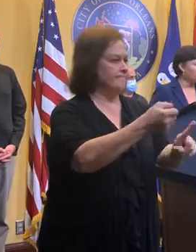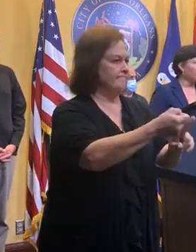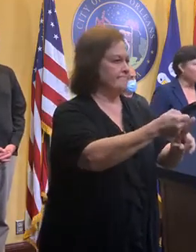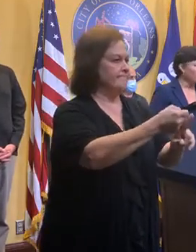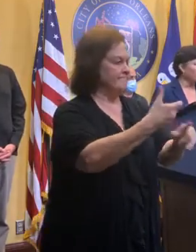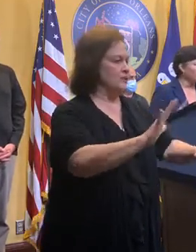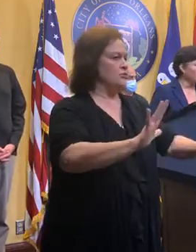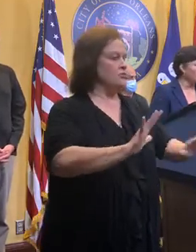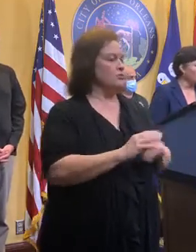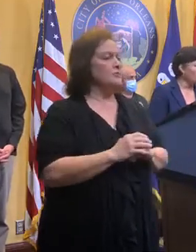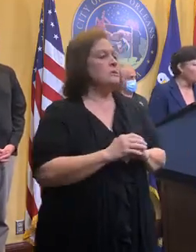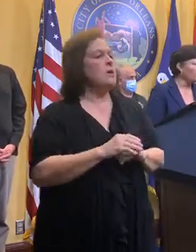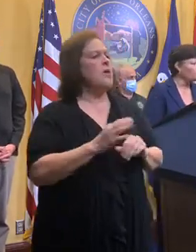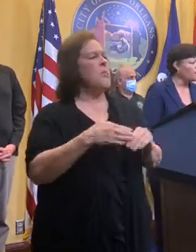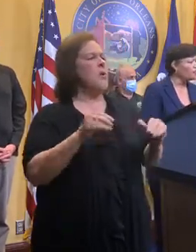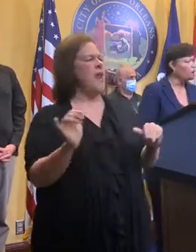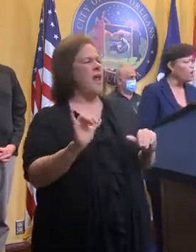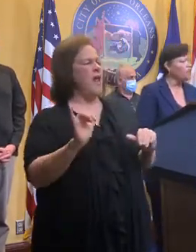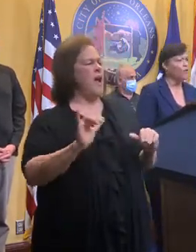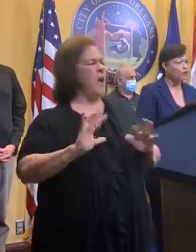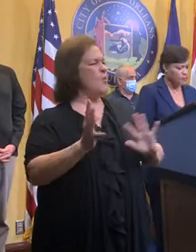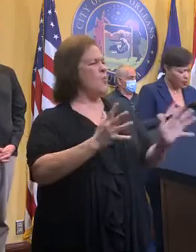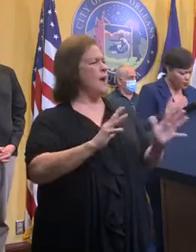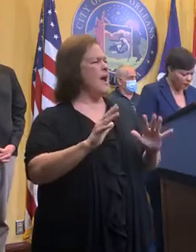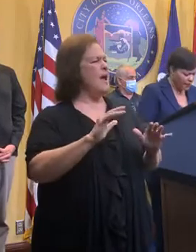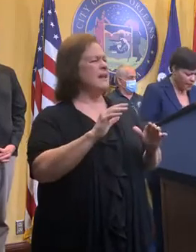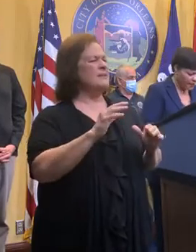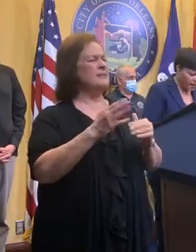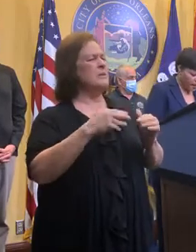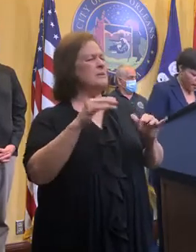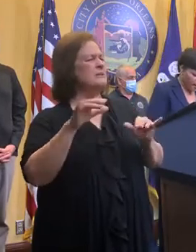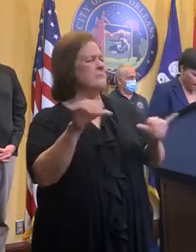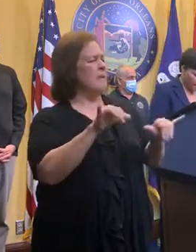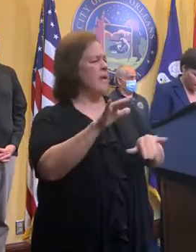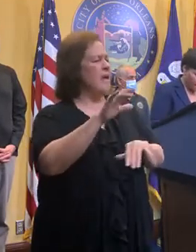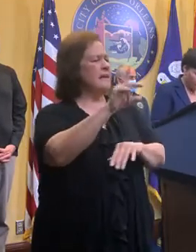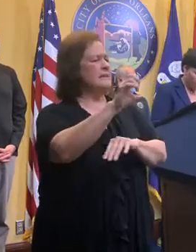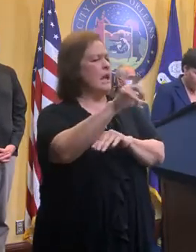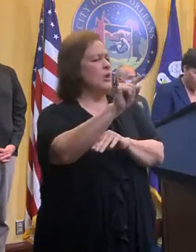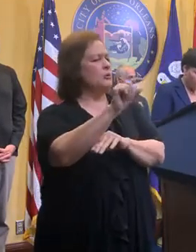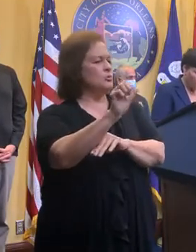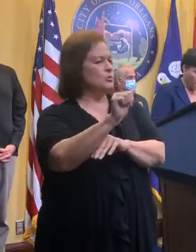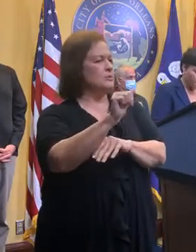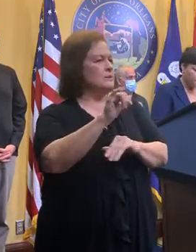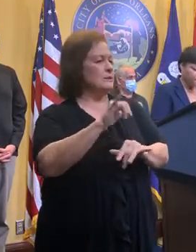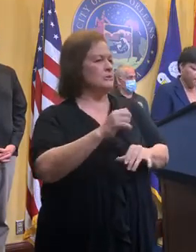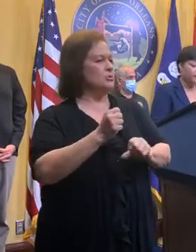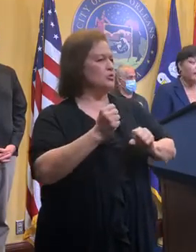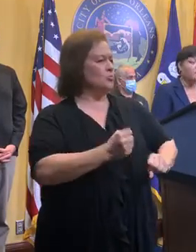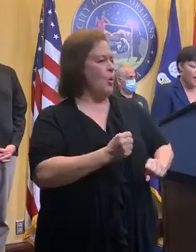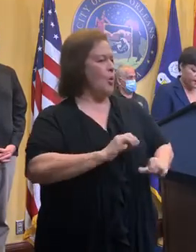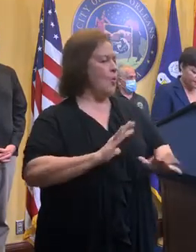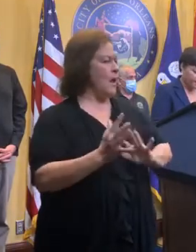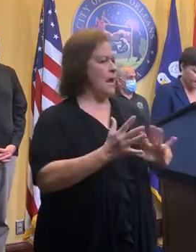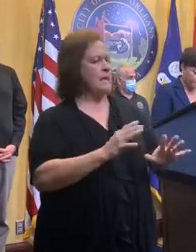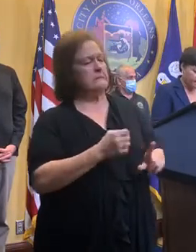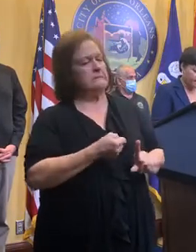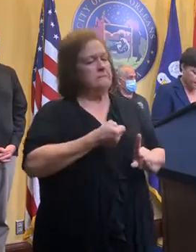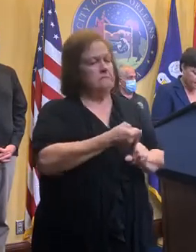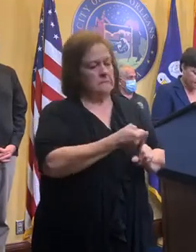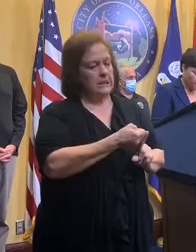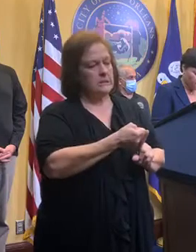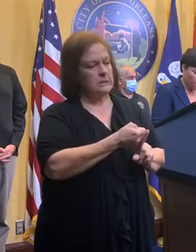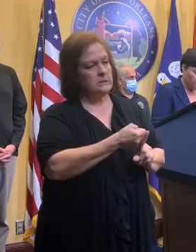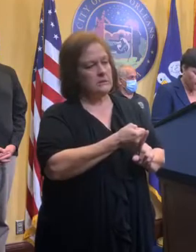wind. Again, similar to what we kind of saw with Delta, but we're looking at wind. Strongest expected impacts,